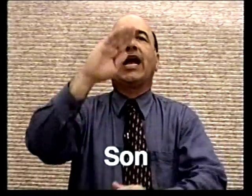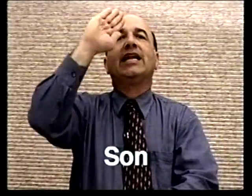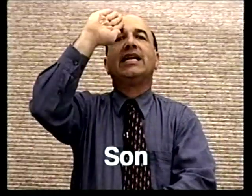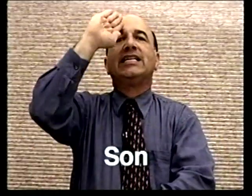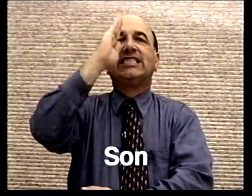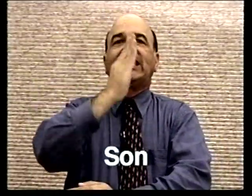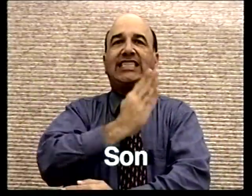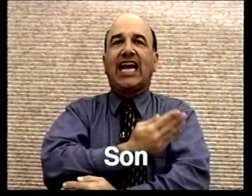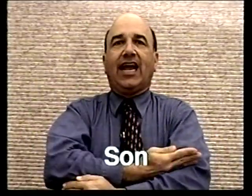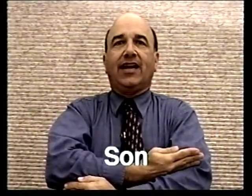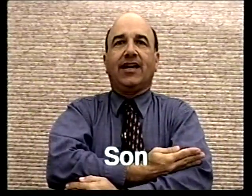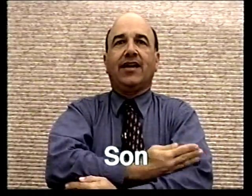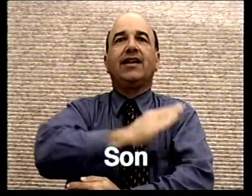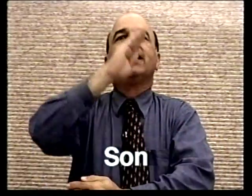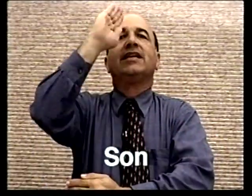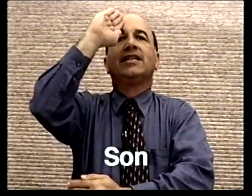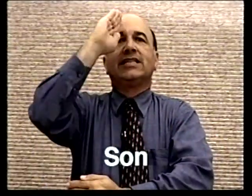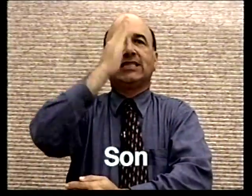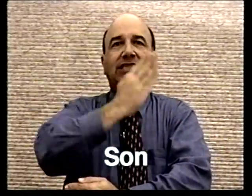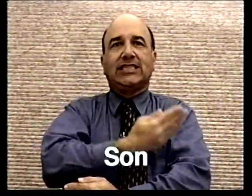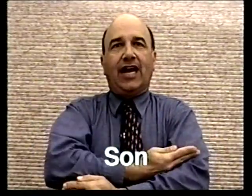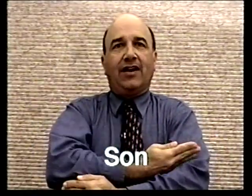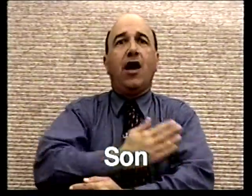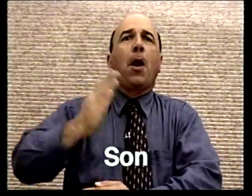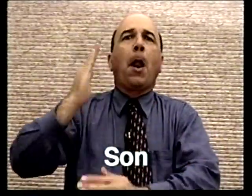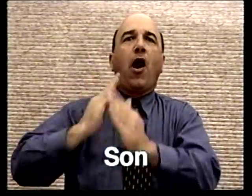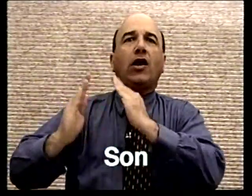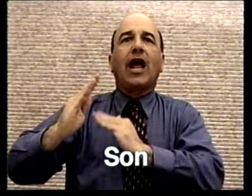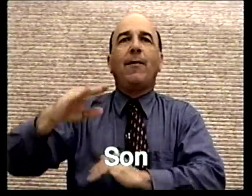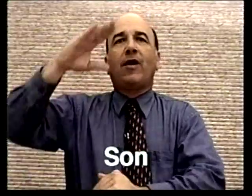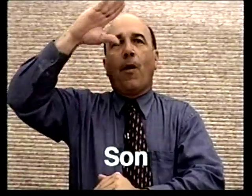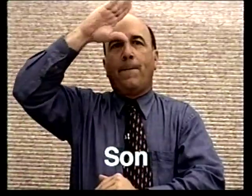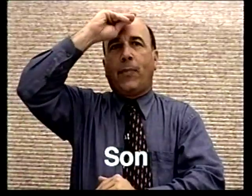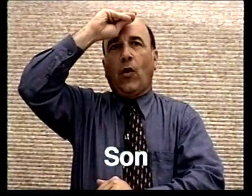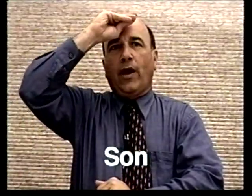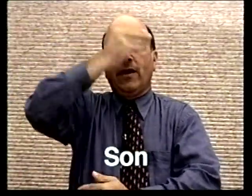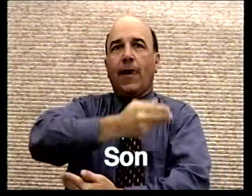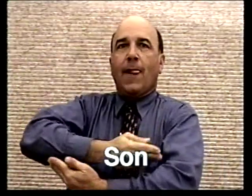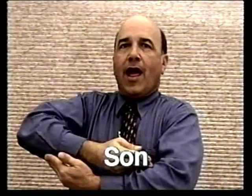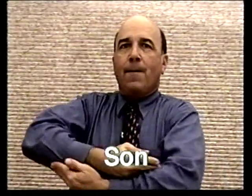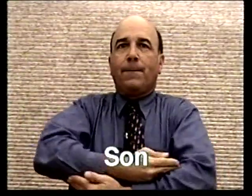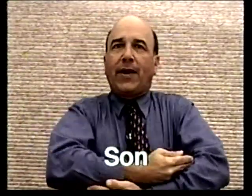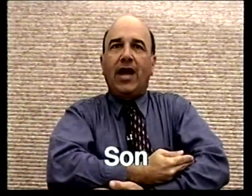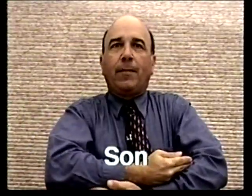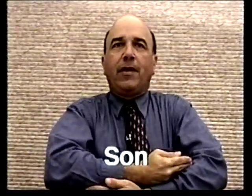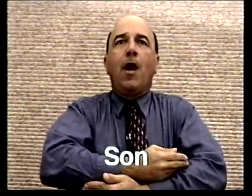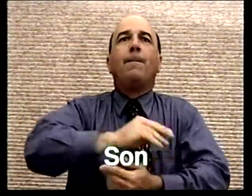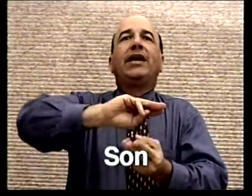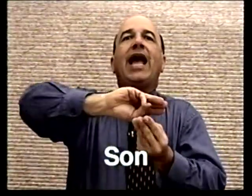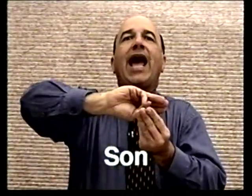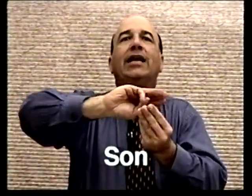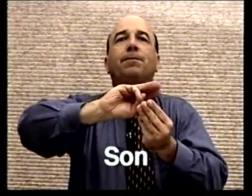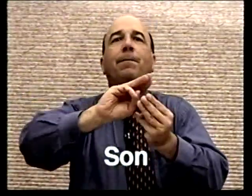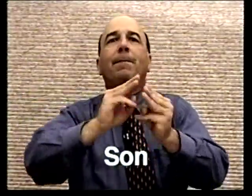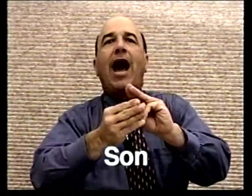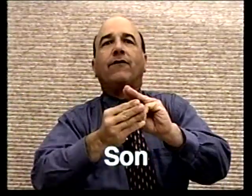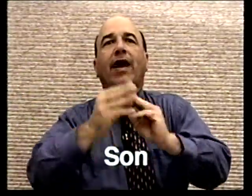sign. Son, son. Long time ago, boy and baby, but it has